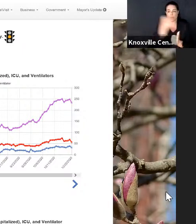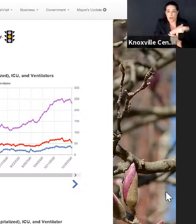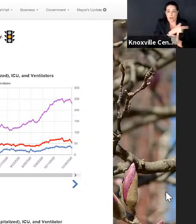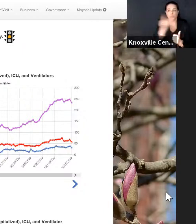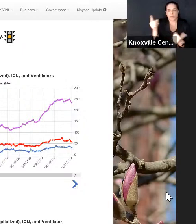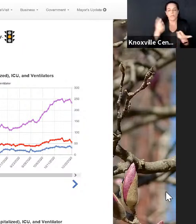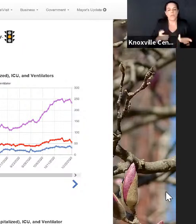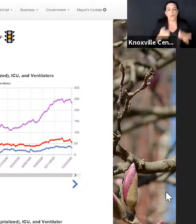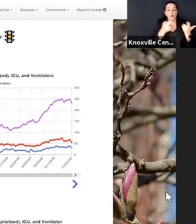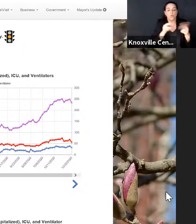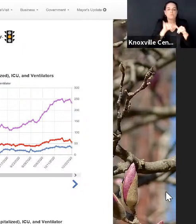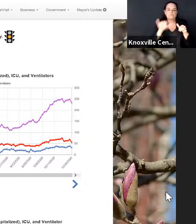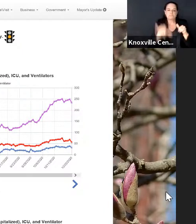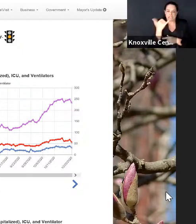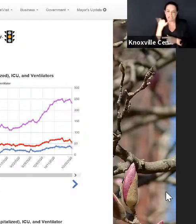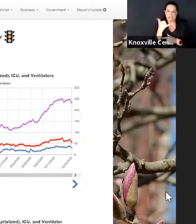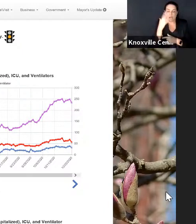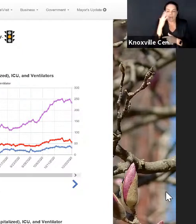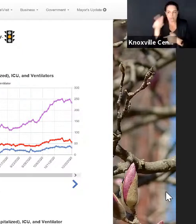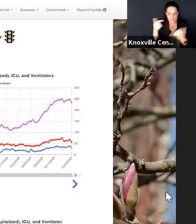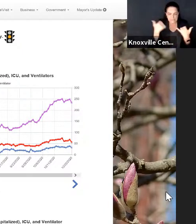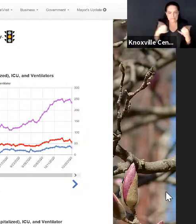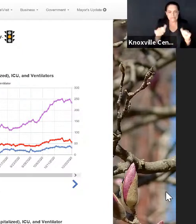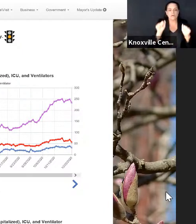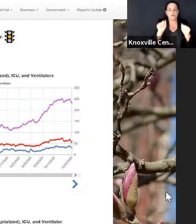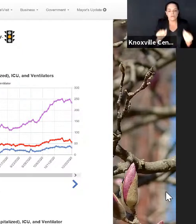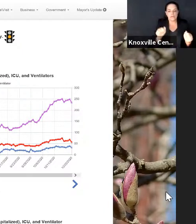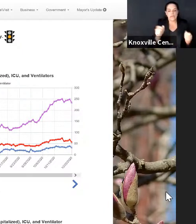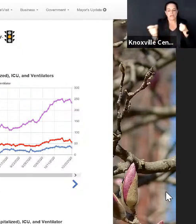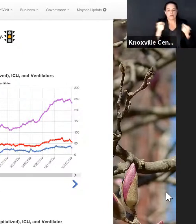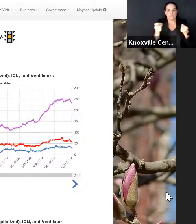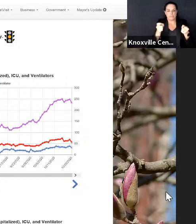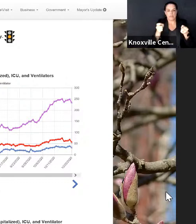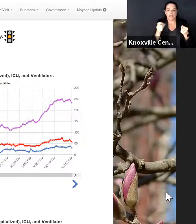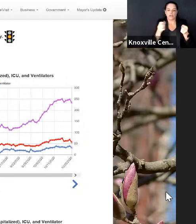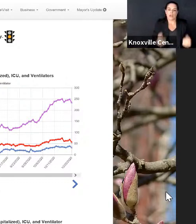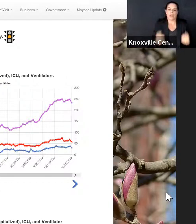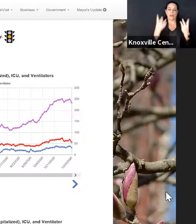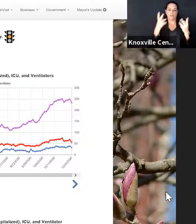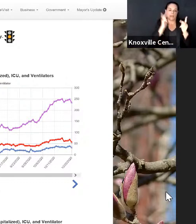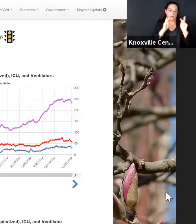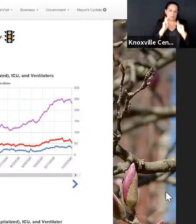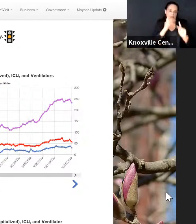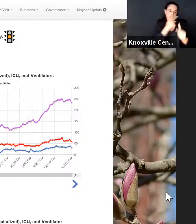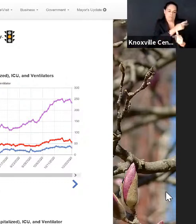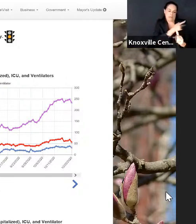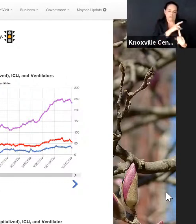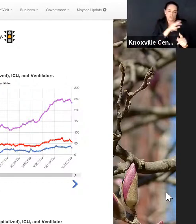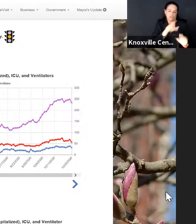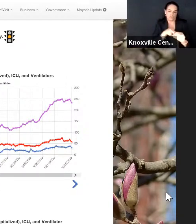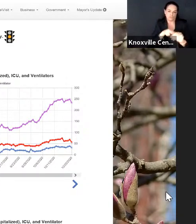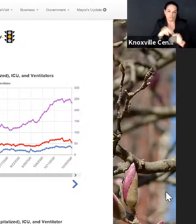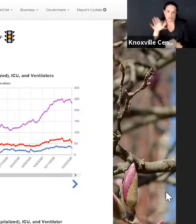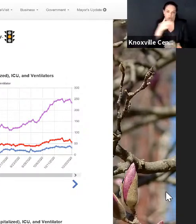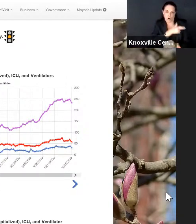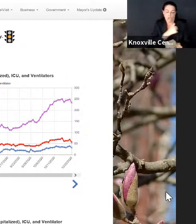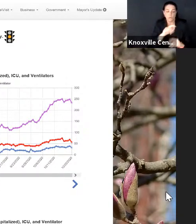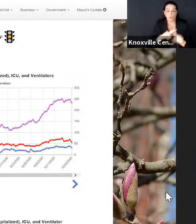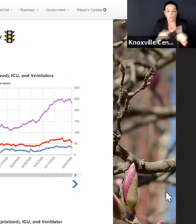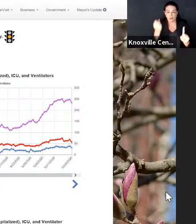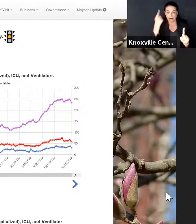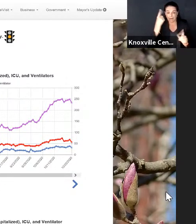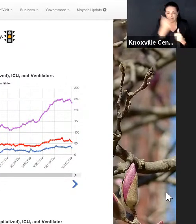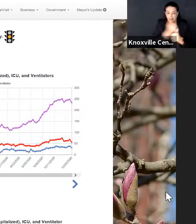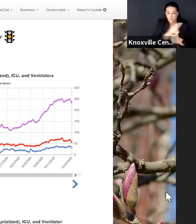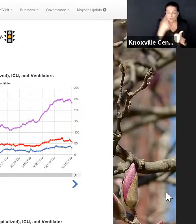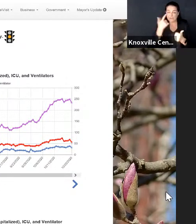that the benchmark remain yellow because they continue to be able to manage the volume of patients that they're seeing. However, everyone should